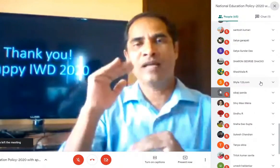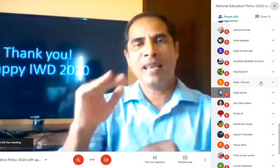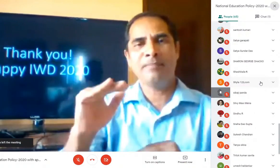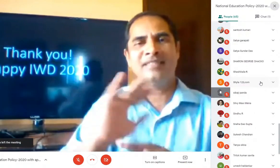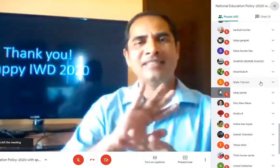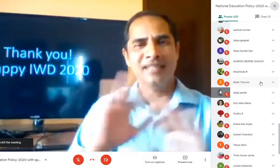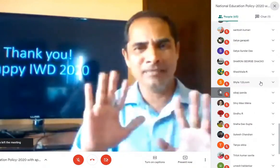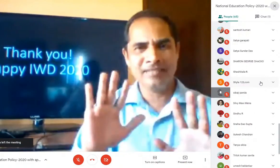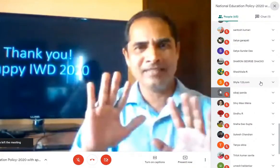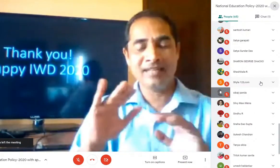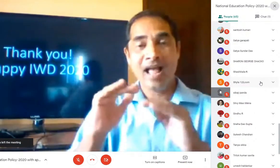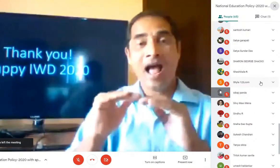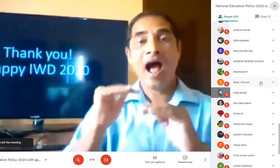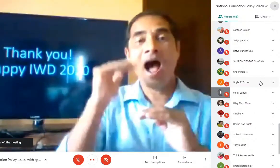So NEP has few limitations.